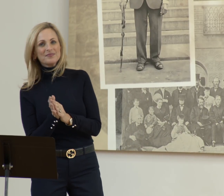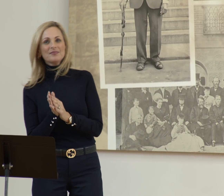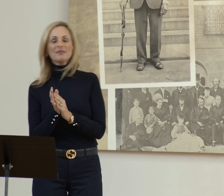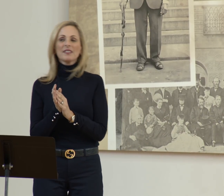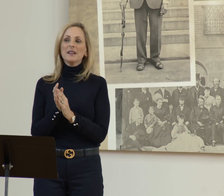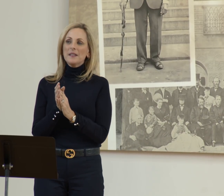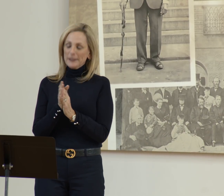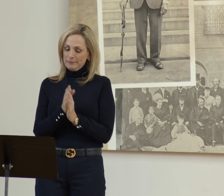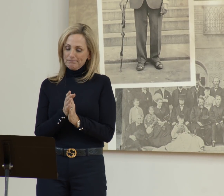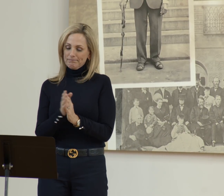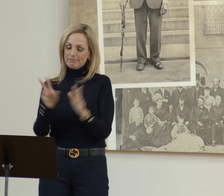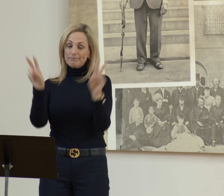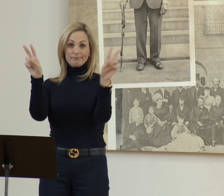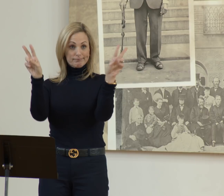Gallaudet.